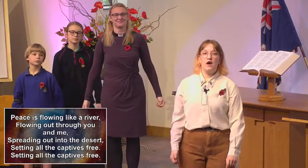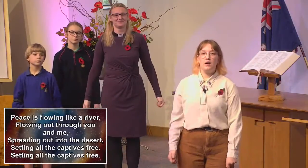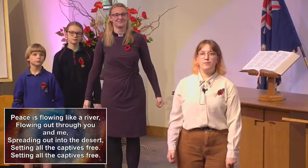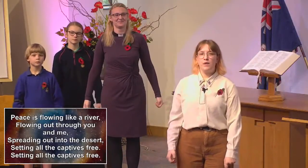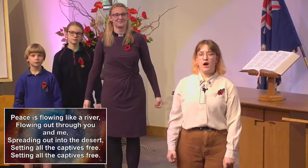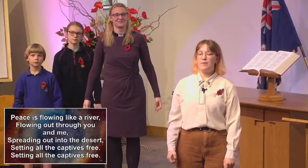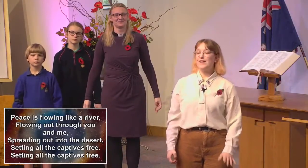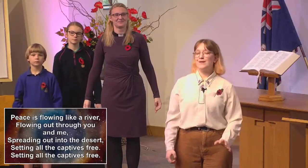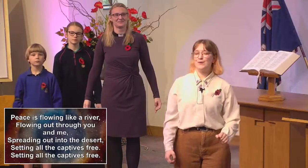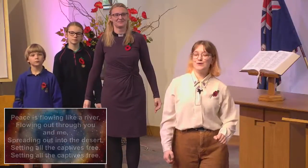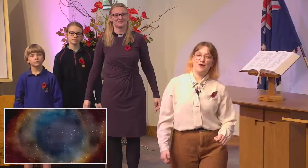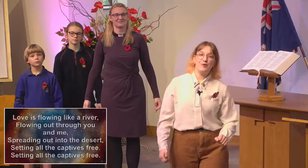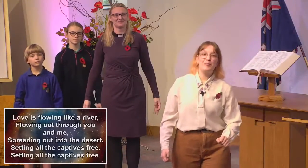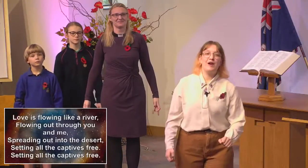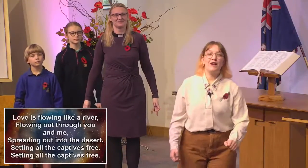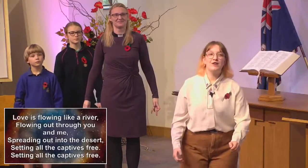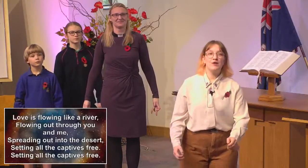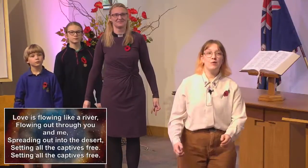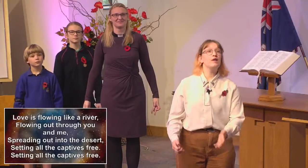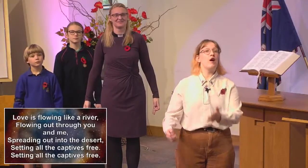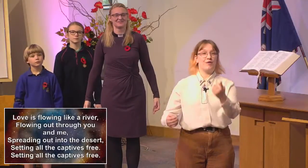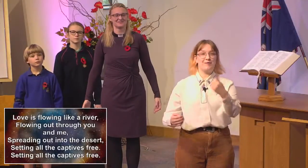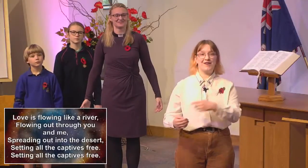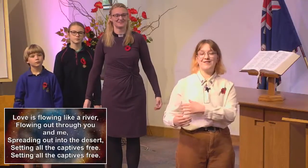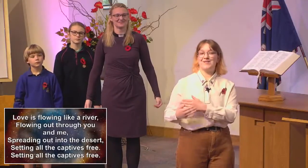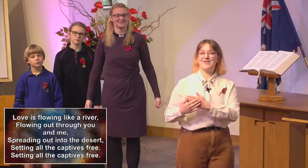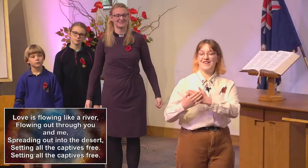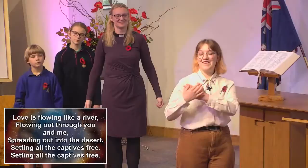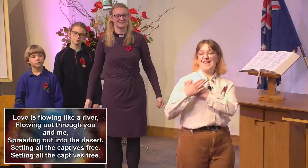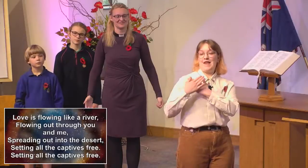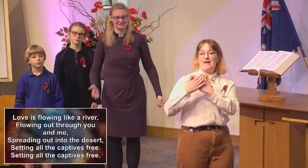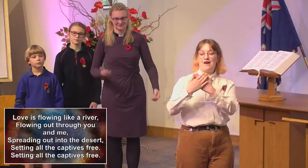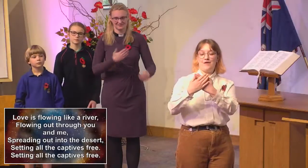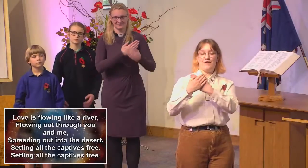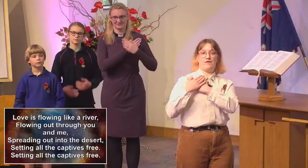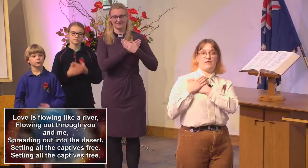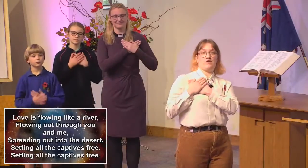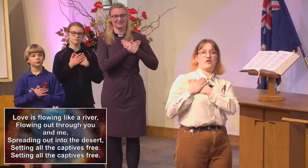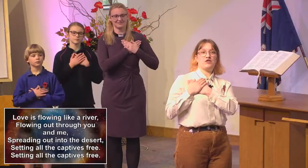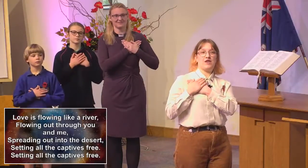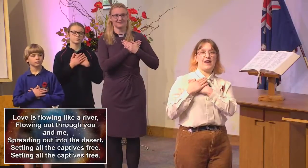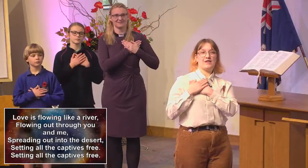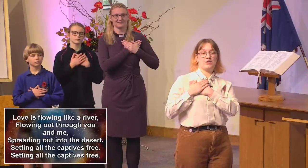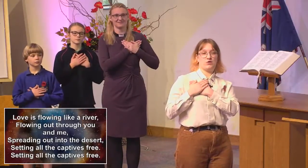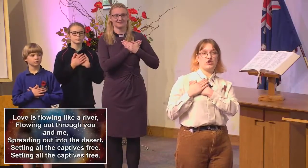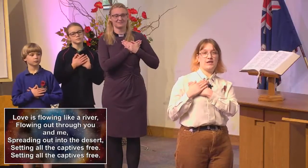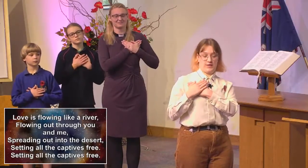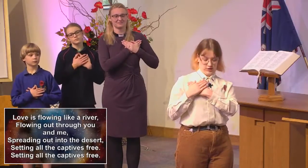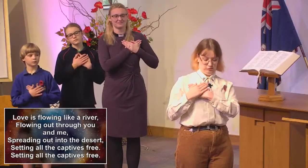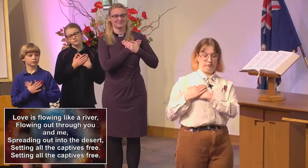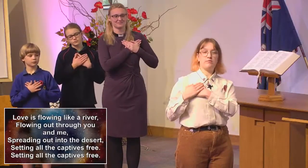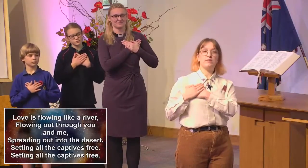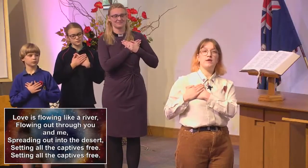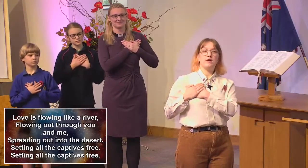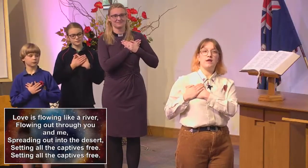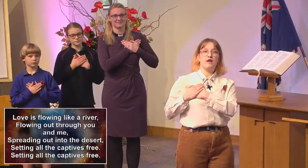then I might get the order wrong, but I know, oh, there we go, it's on the screen. Love, crossed hands on your